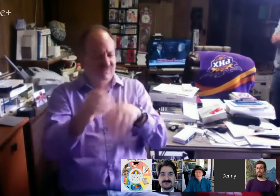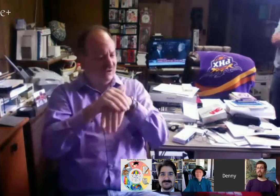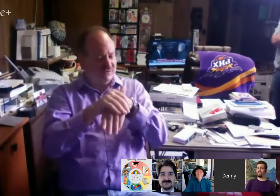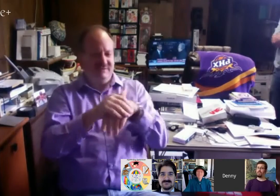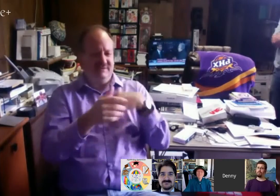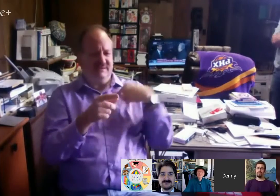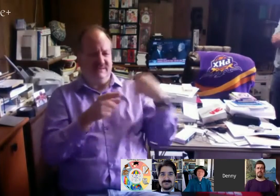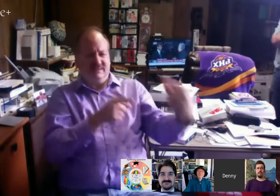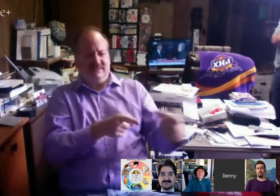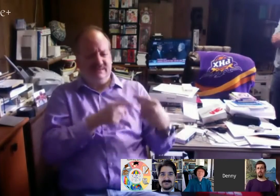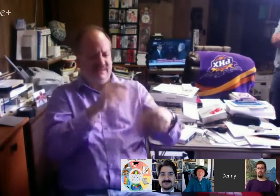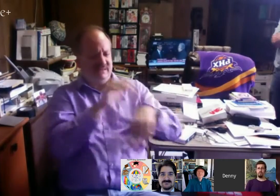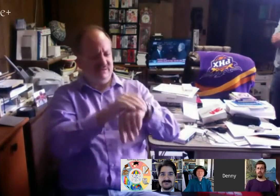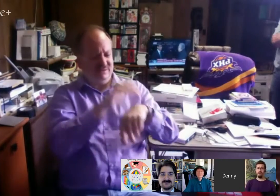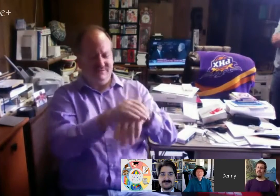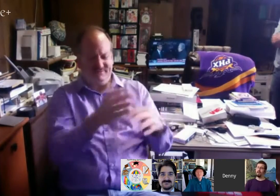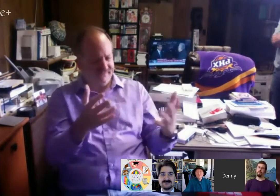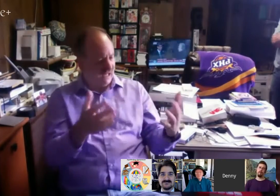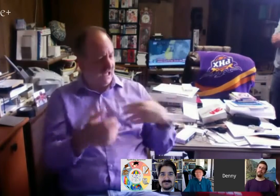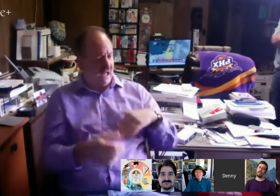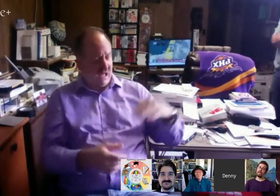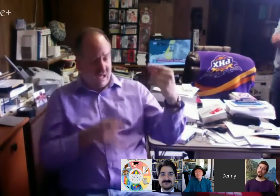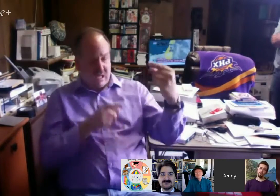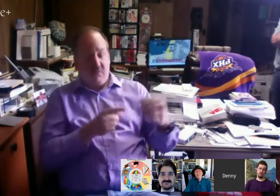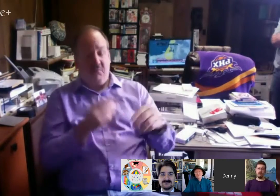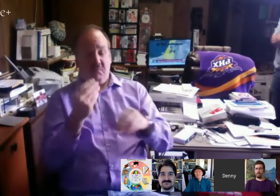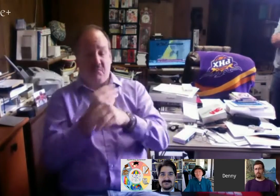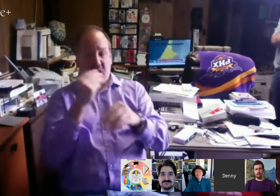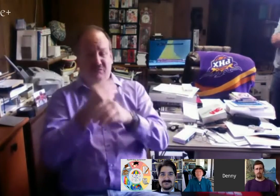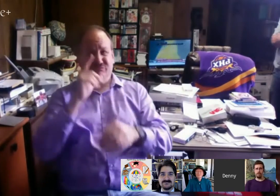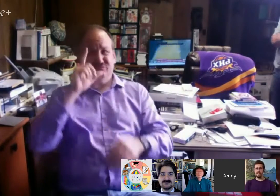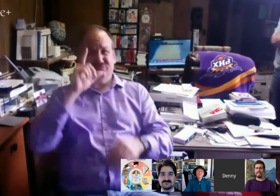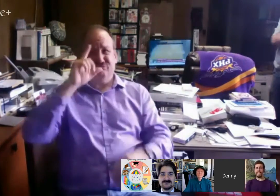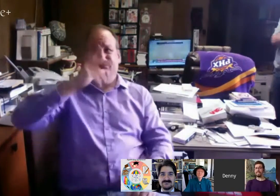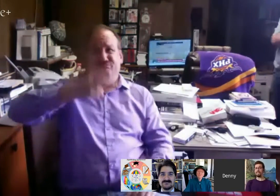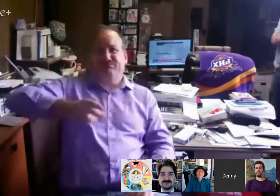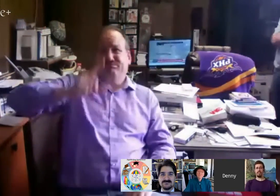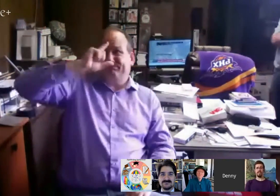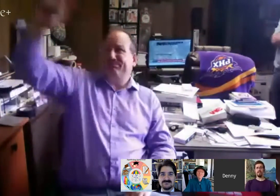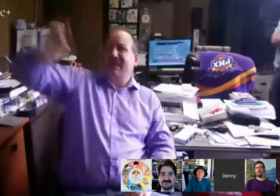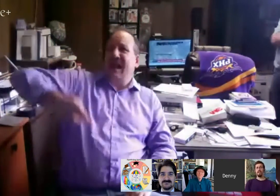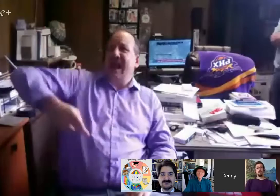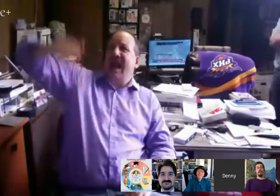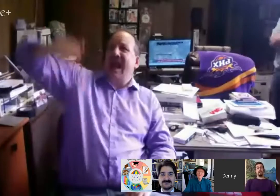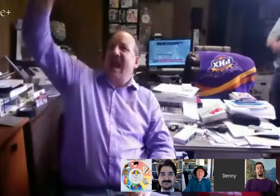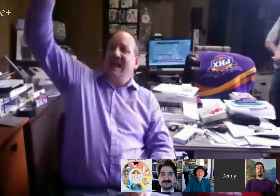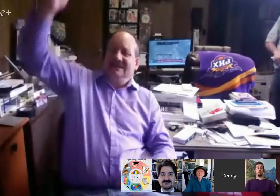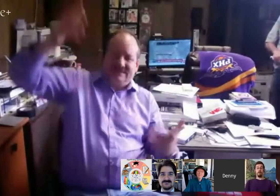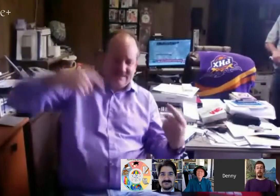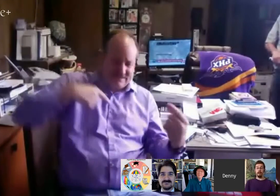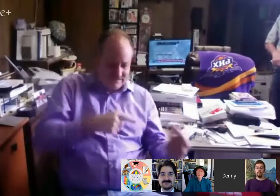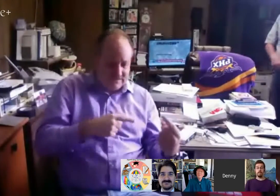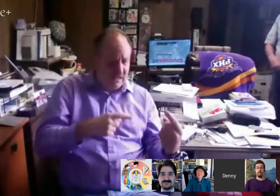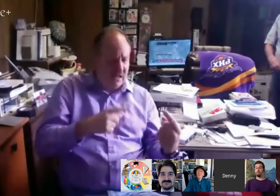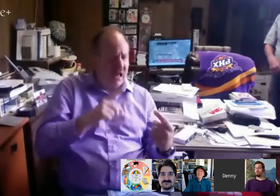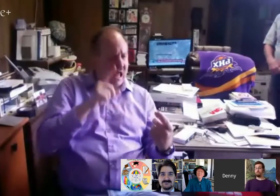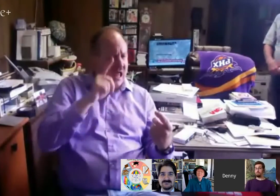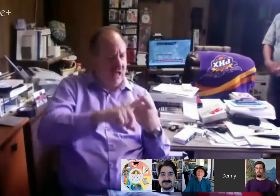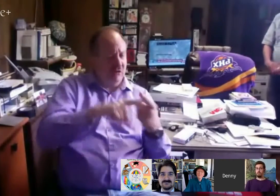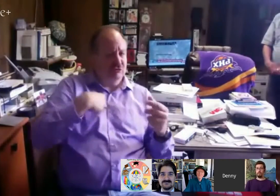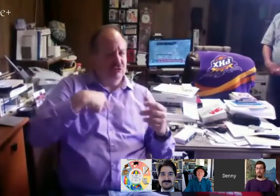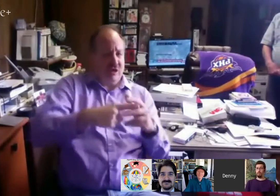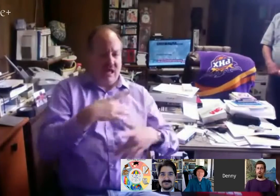that point was not really that great. My parents were not that great in English, but my math